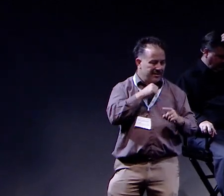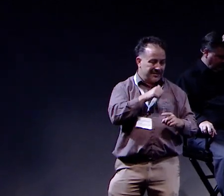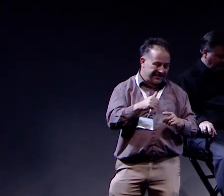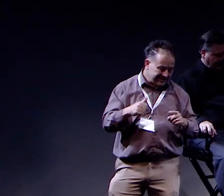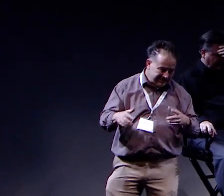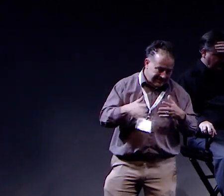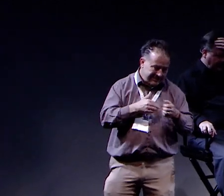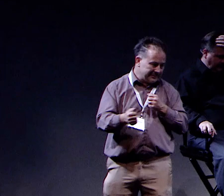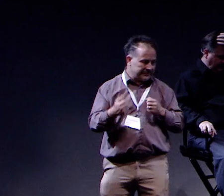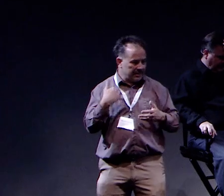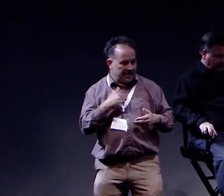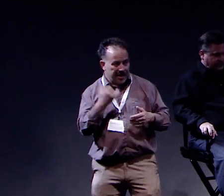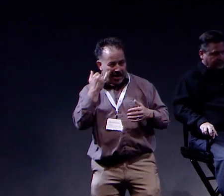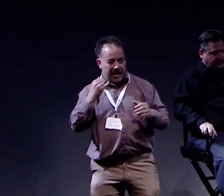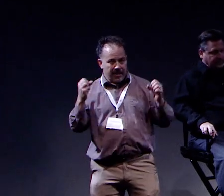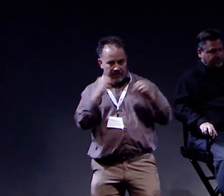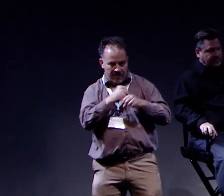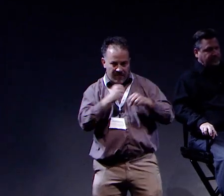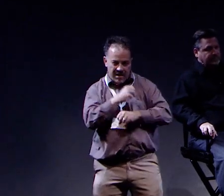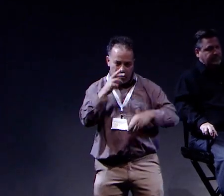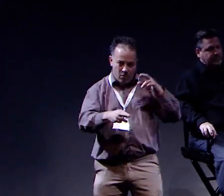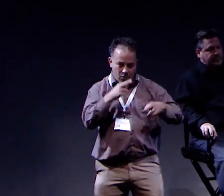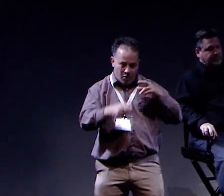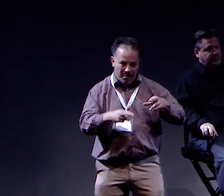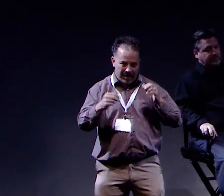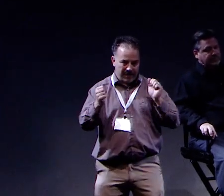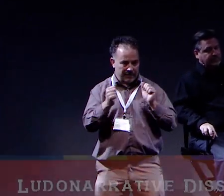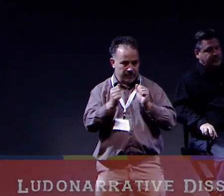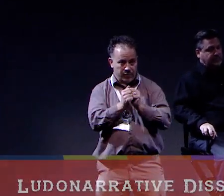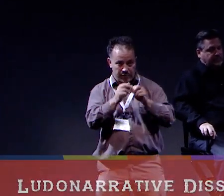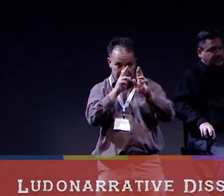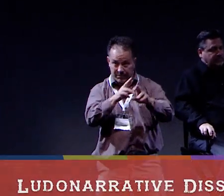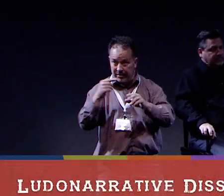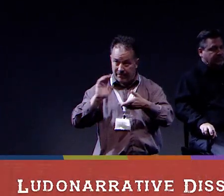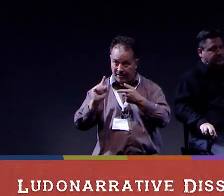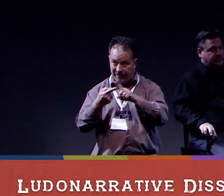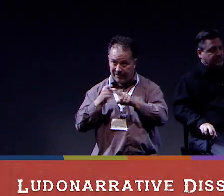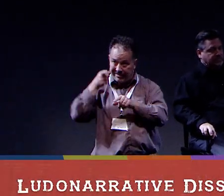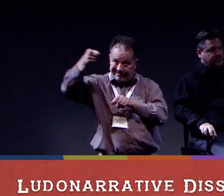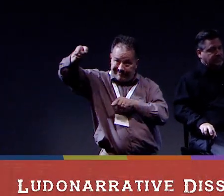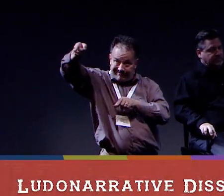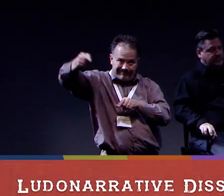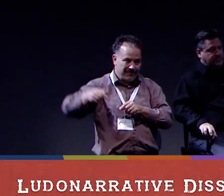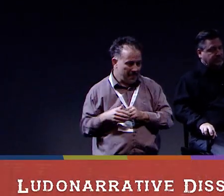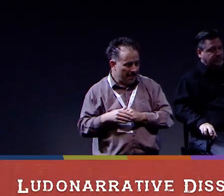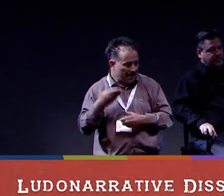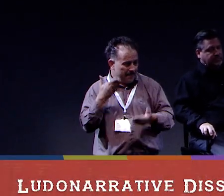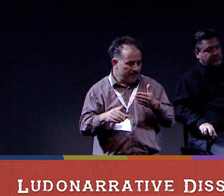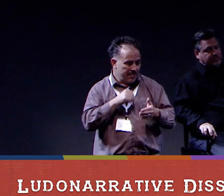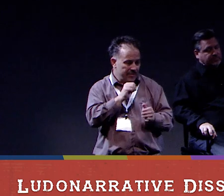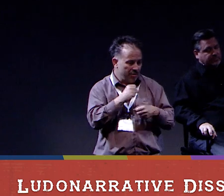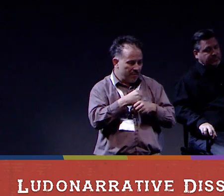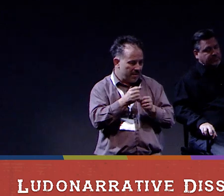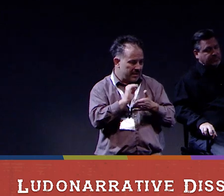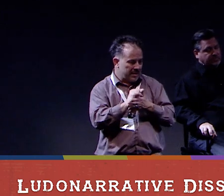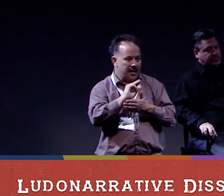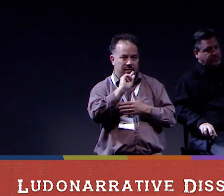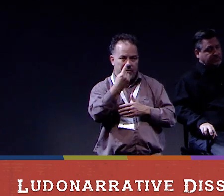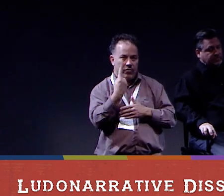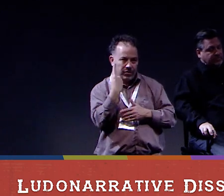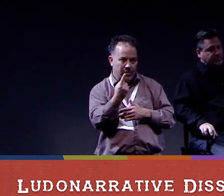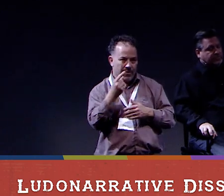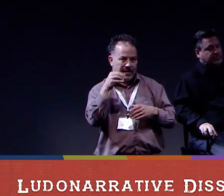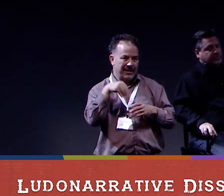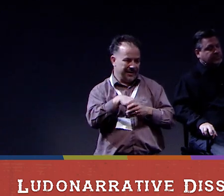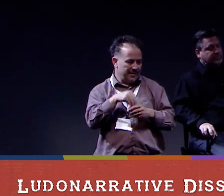And if we're, you know, battling killer steel robots, with respect to our friends down the street, maybe don't make it the only wooden coaster in the park.